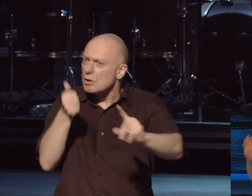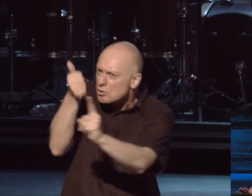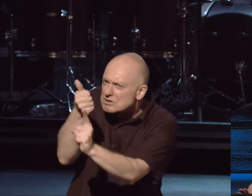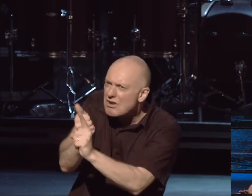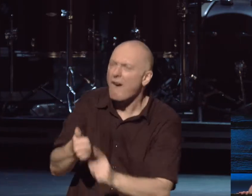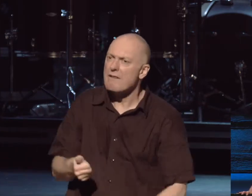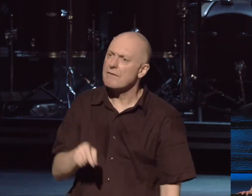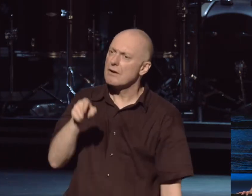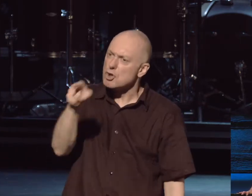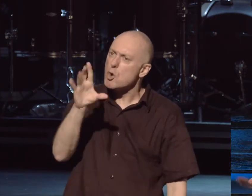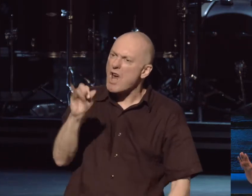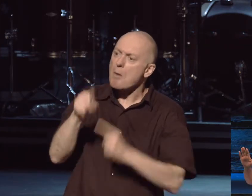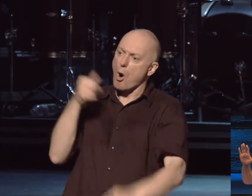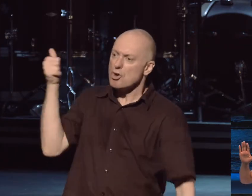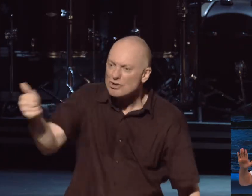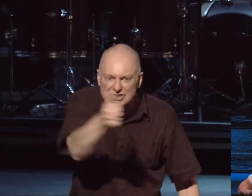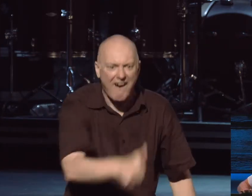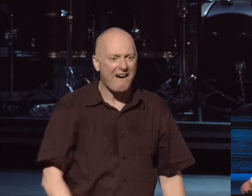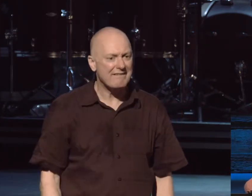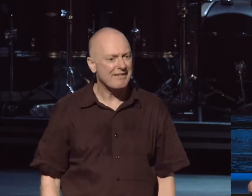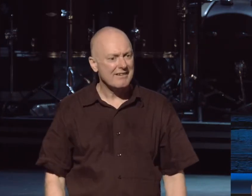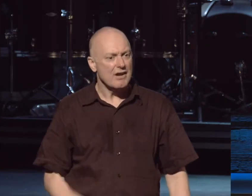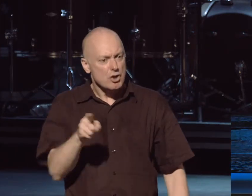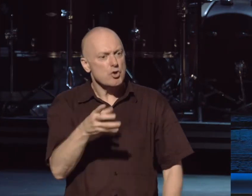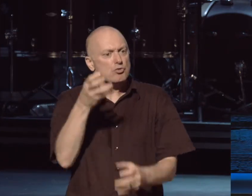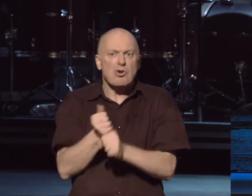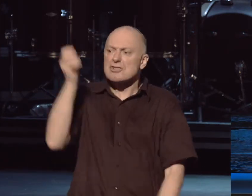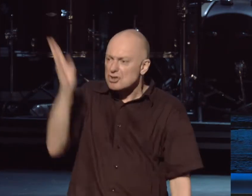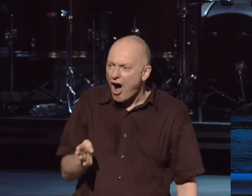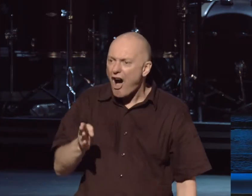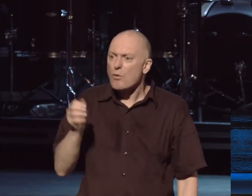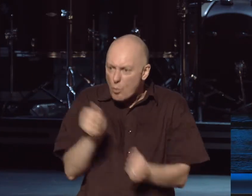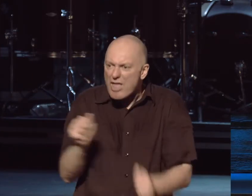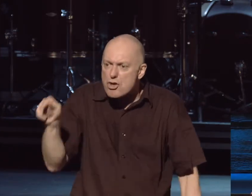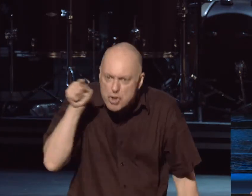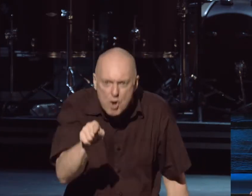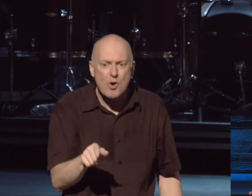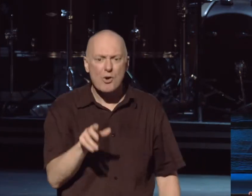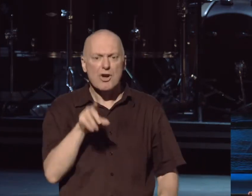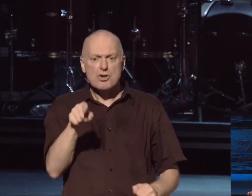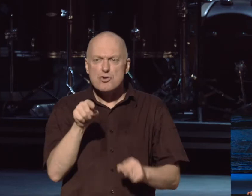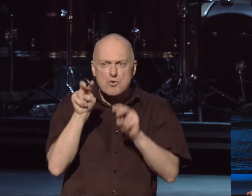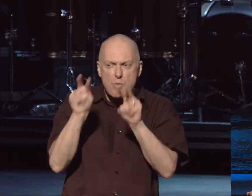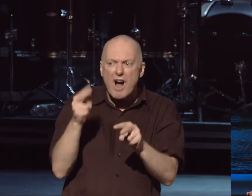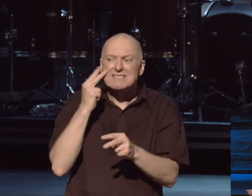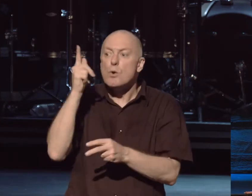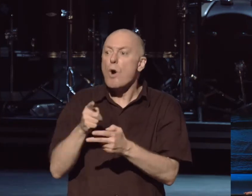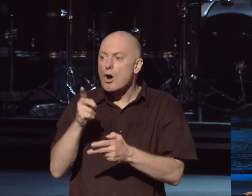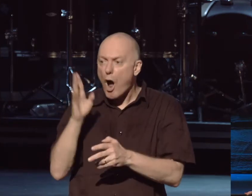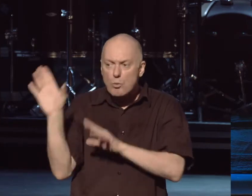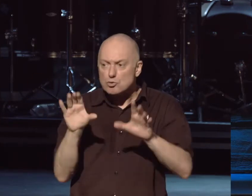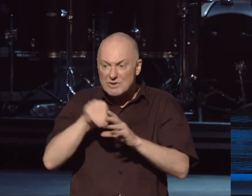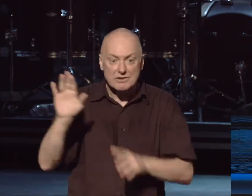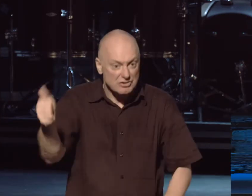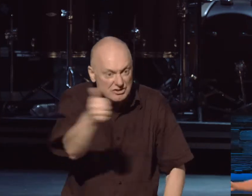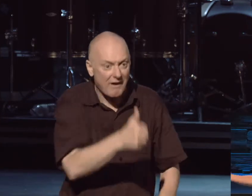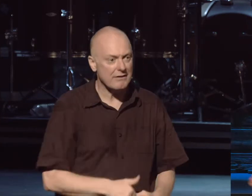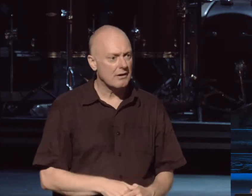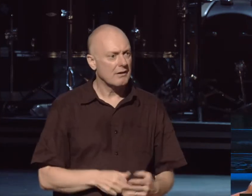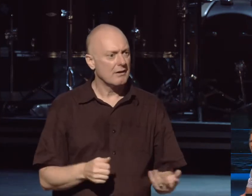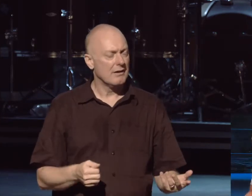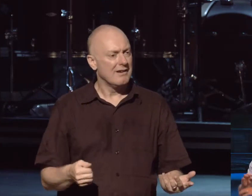Care about you. And you trust God with you. And you watch and see what God does. You see if he honors that.